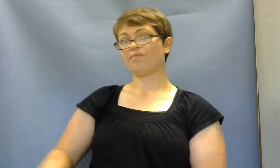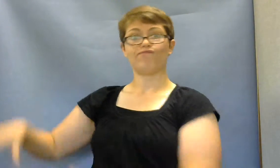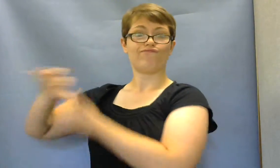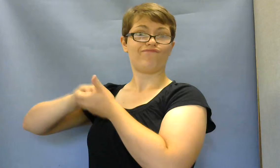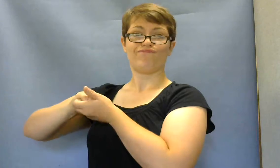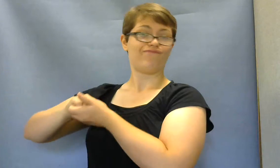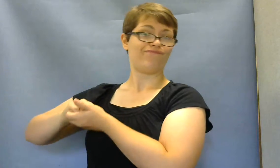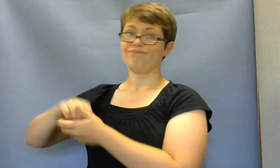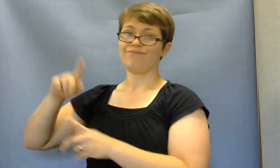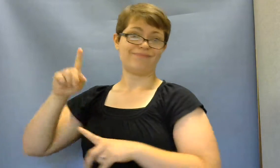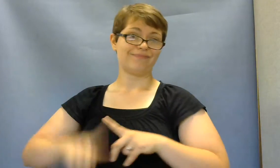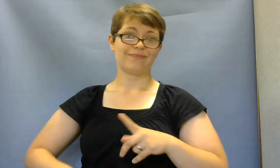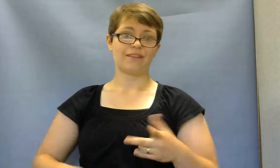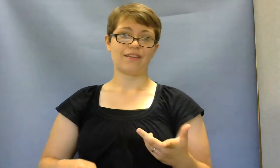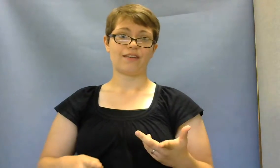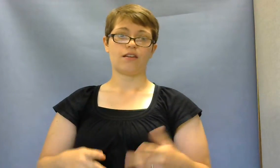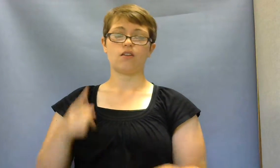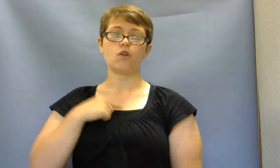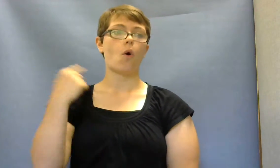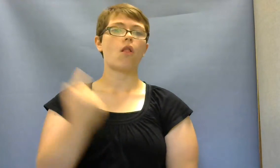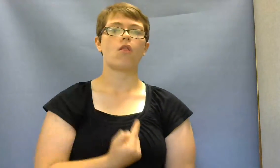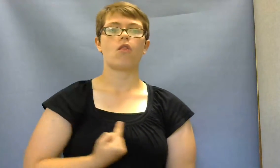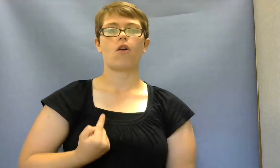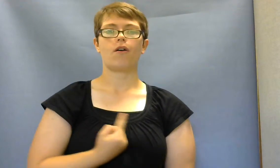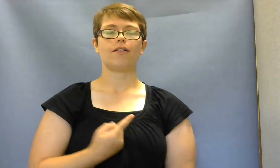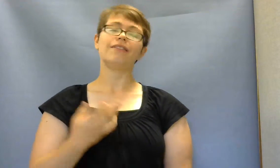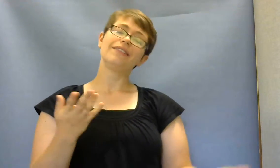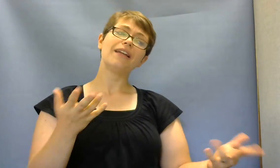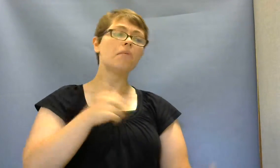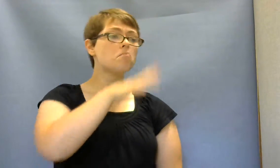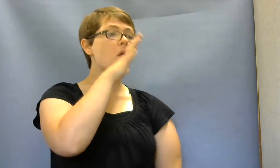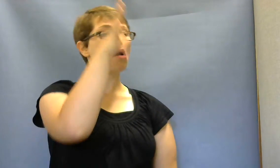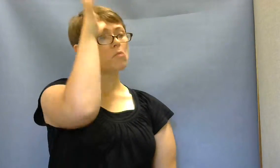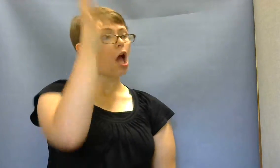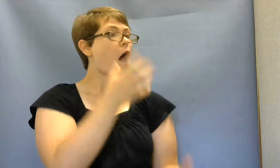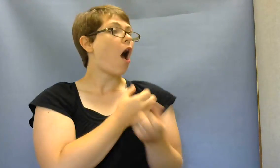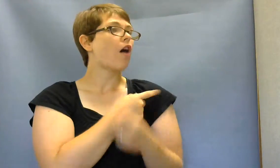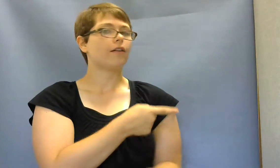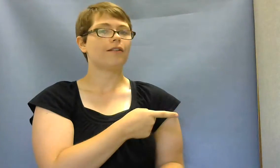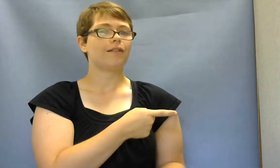You're alone. Sure, your parents hug you, but their hugs can't heal you.